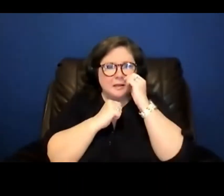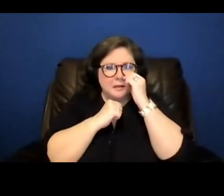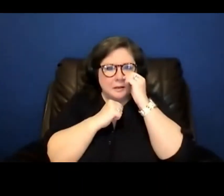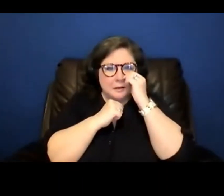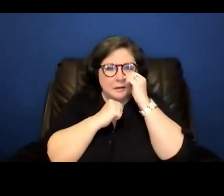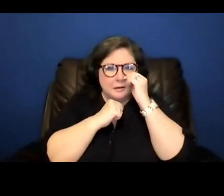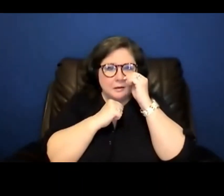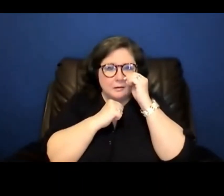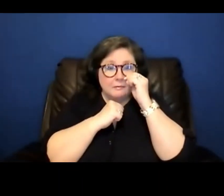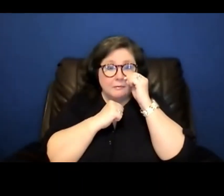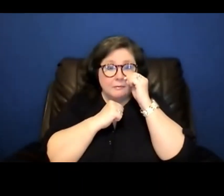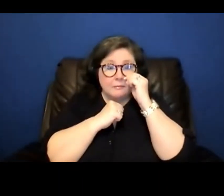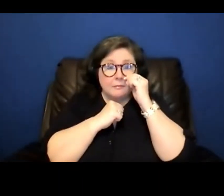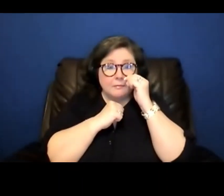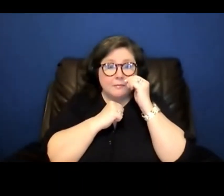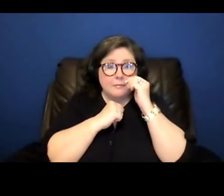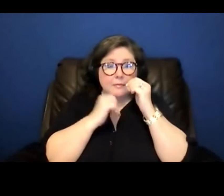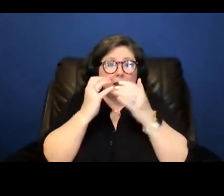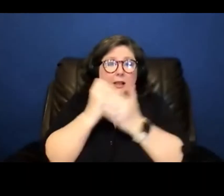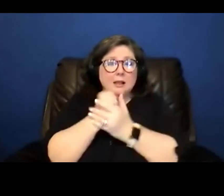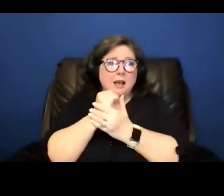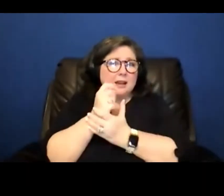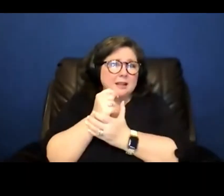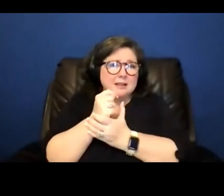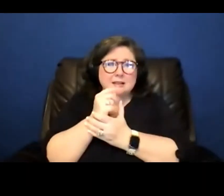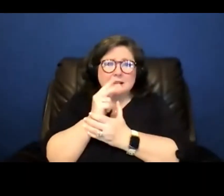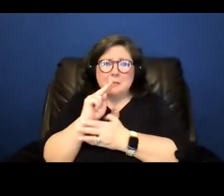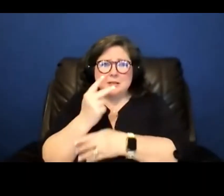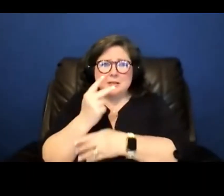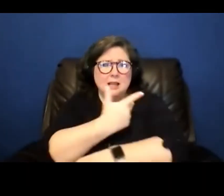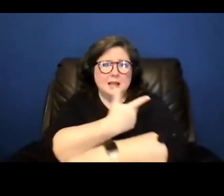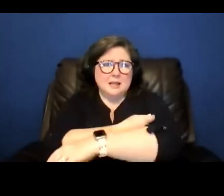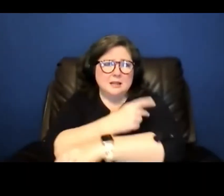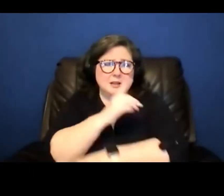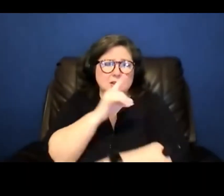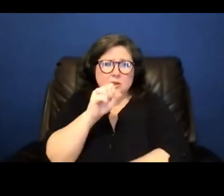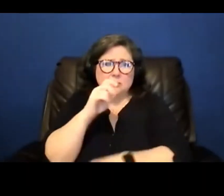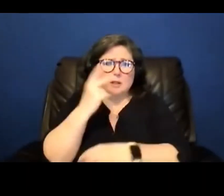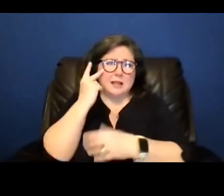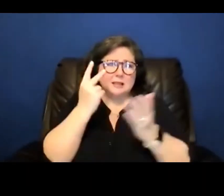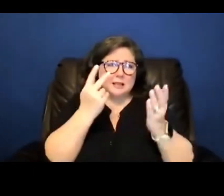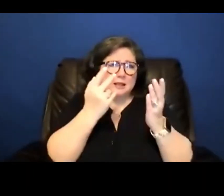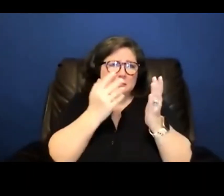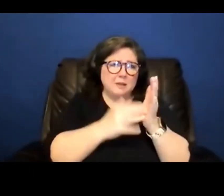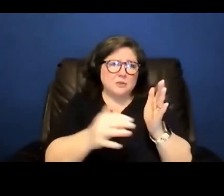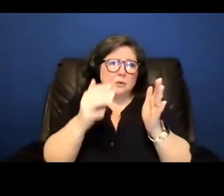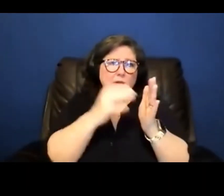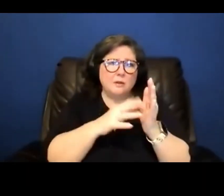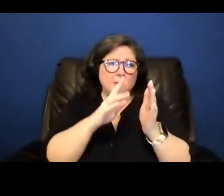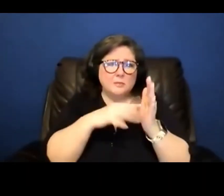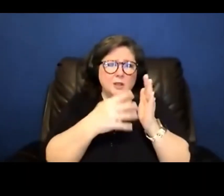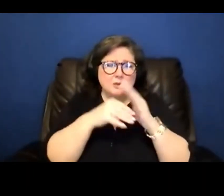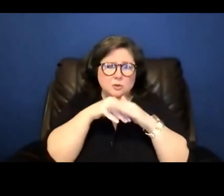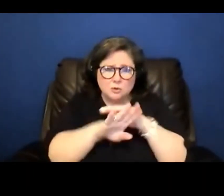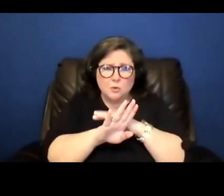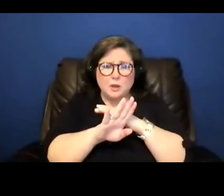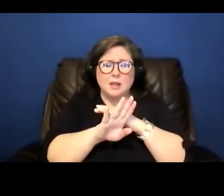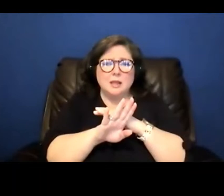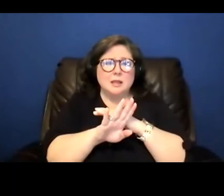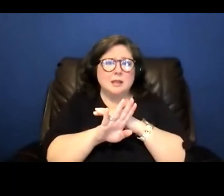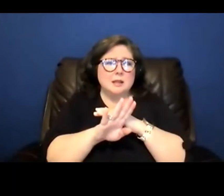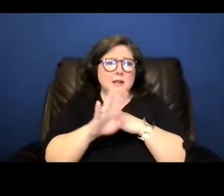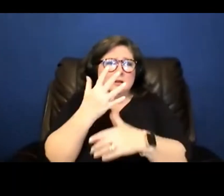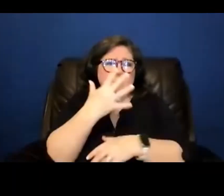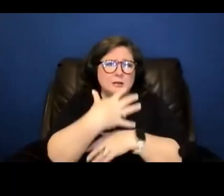I got my second dose, and I see them every so often. I'm scheduled to go in. They draw